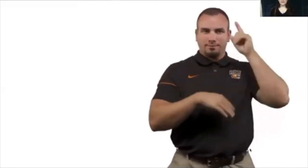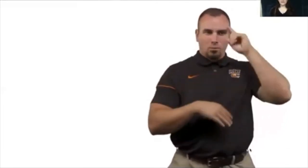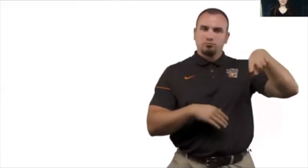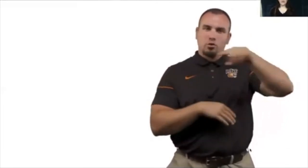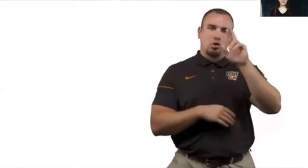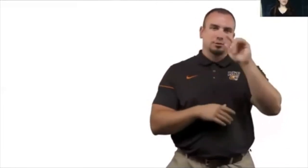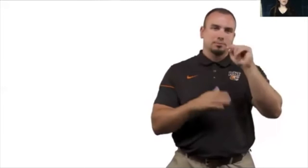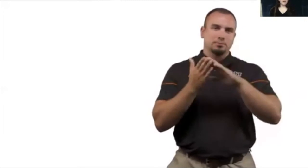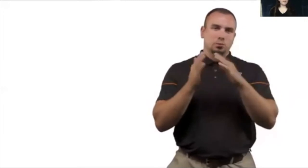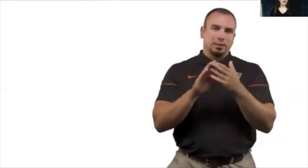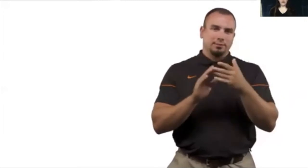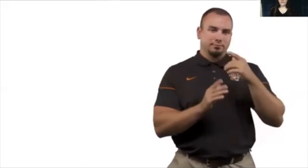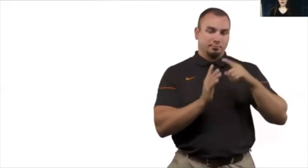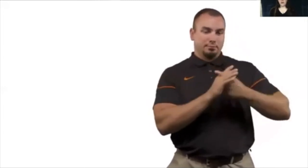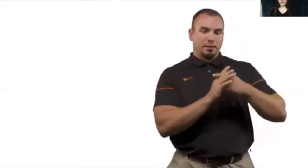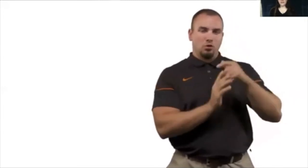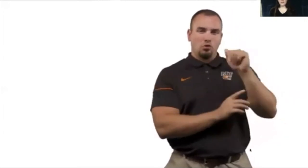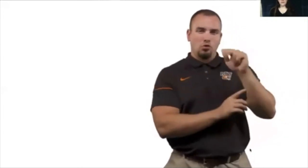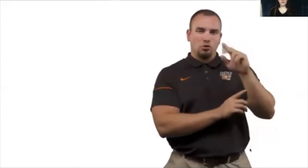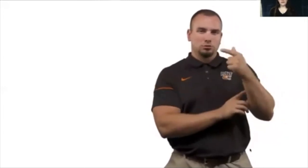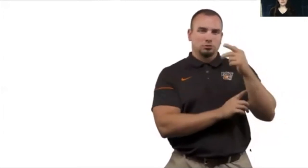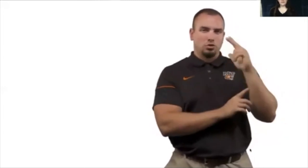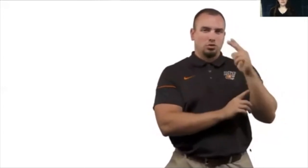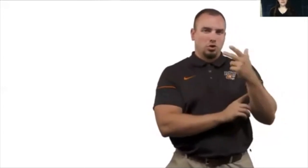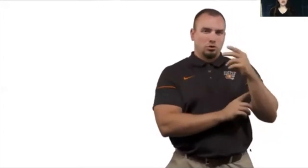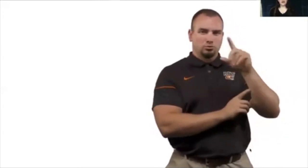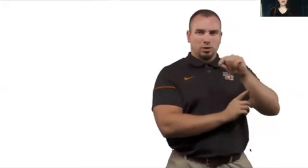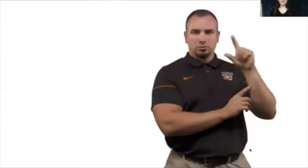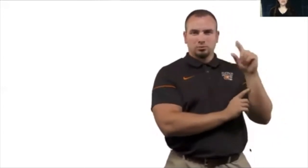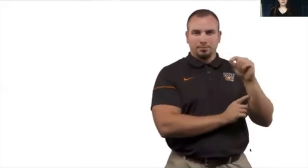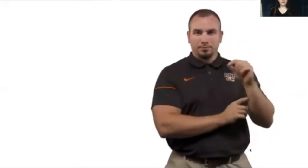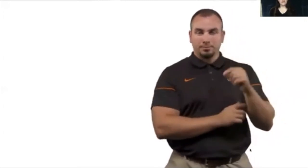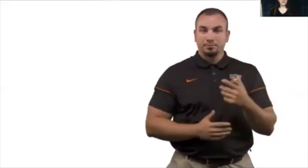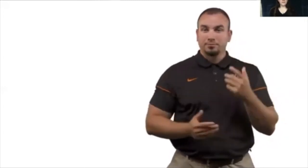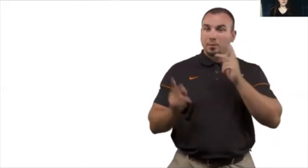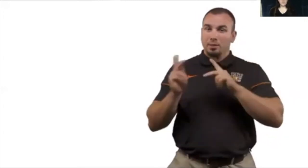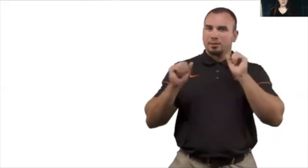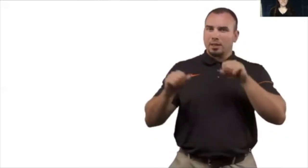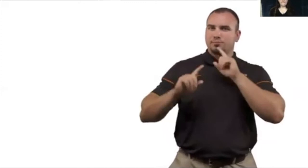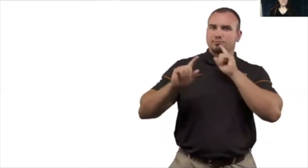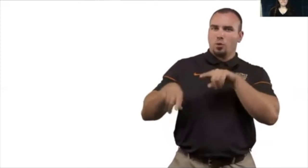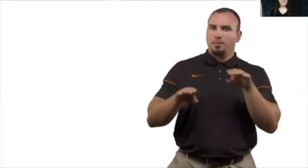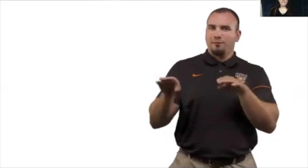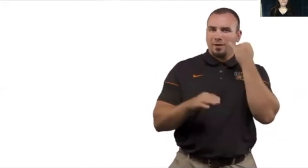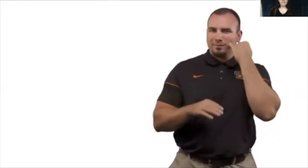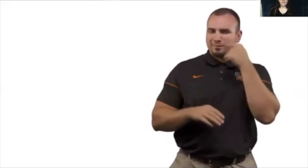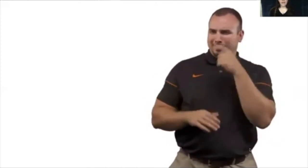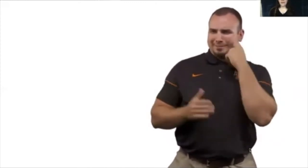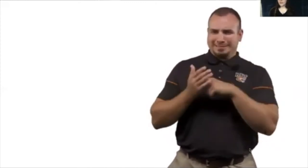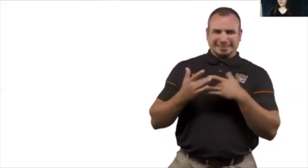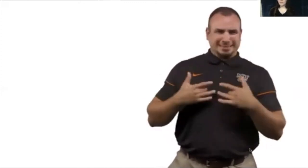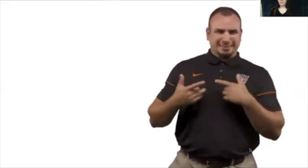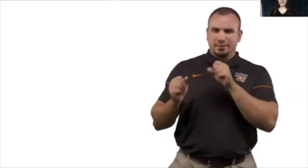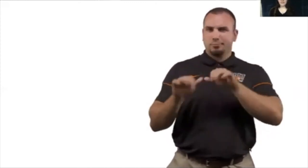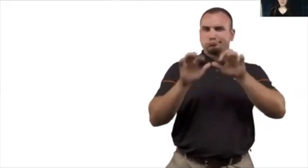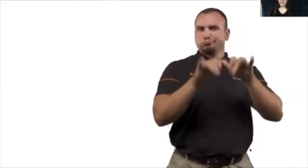reporting system available for all of the RIT community beginning on August 3rd of 2020. Anyone